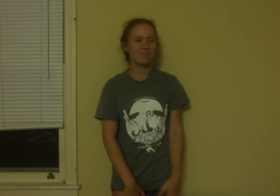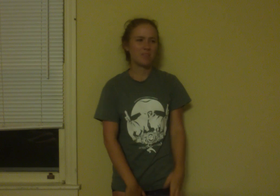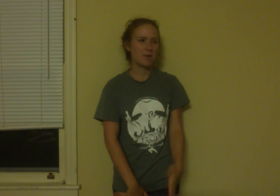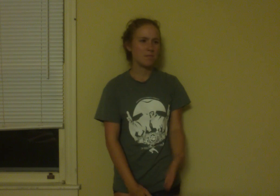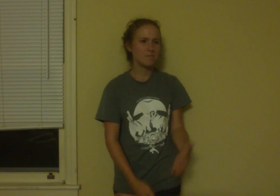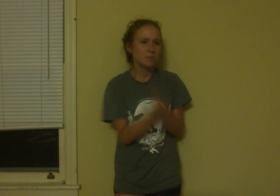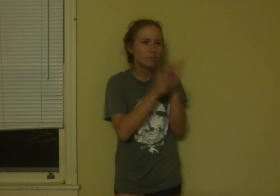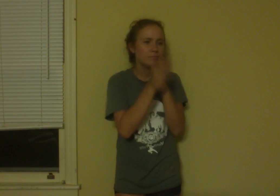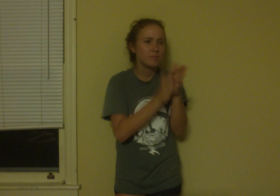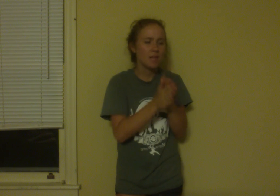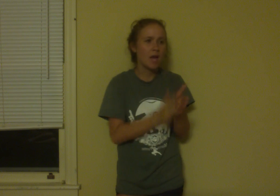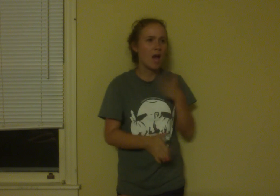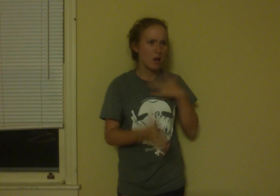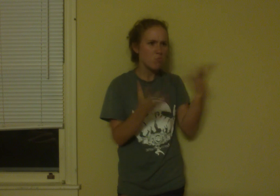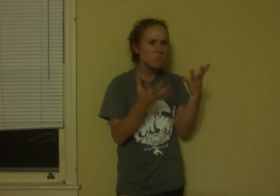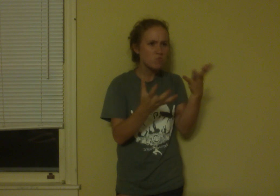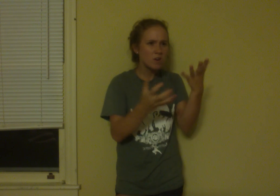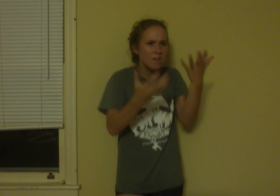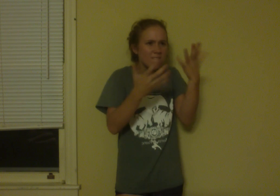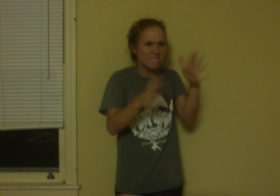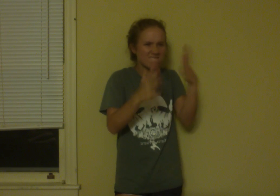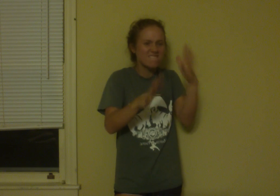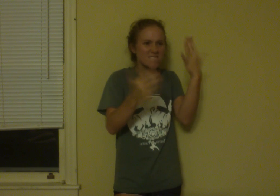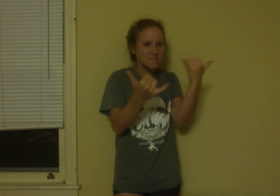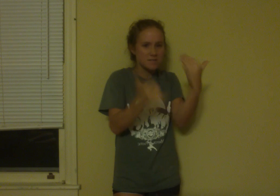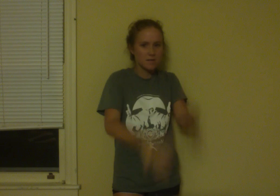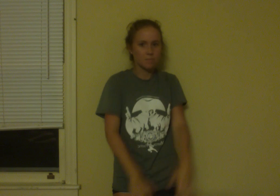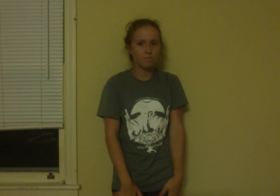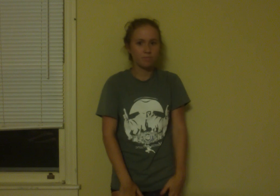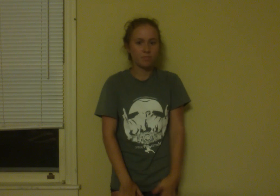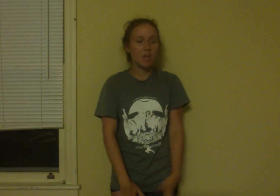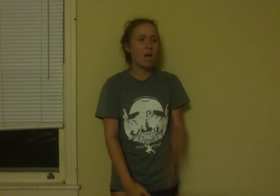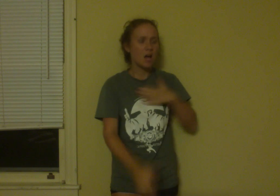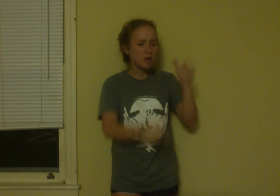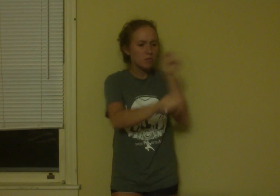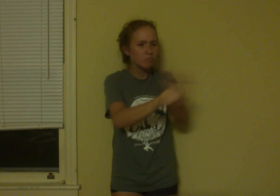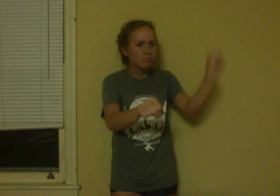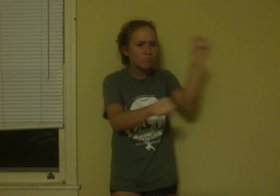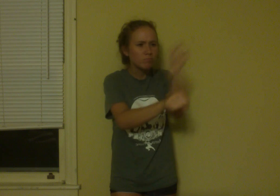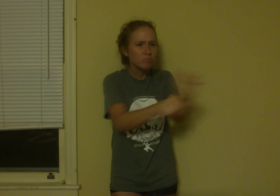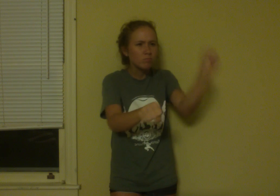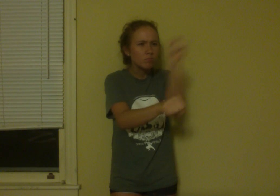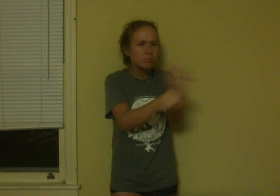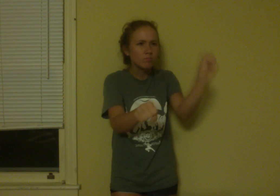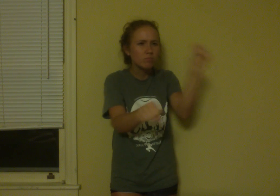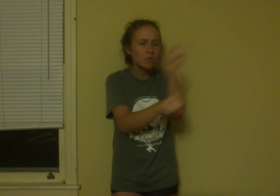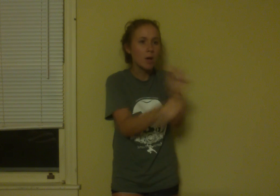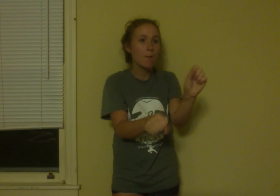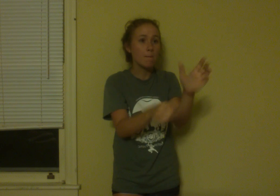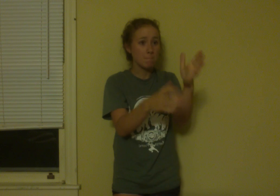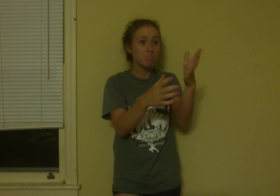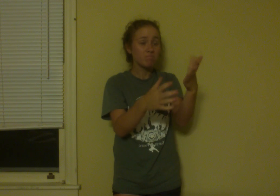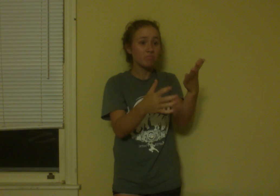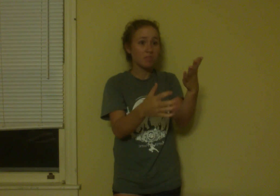more. I had to work for it a little bit longer, but about a month later it came and it was so satisfying.